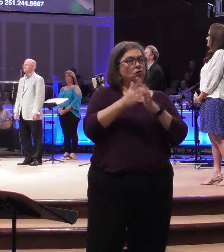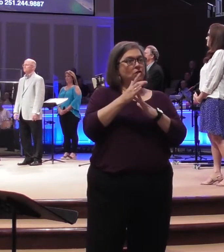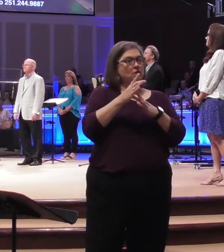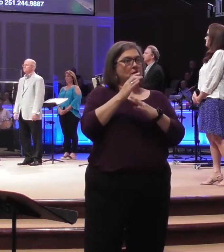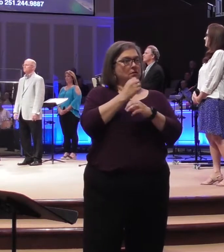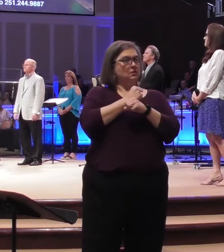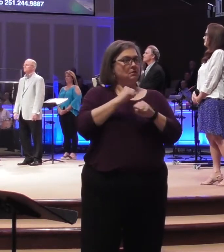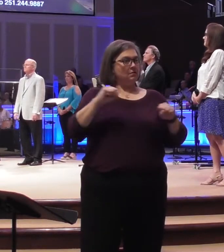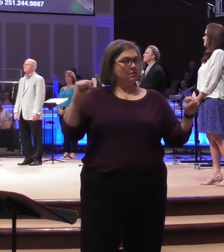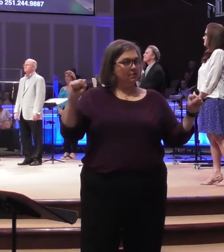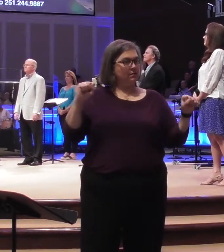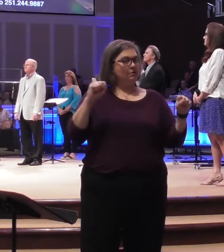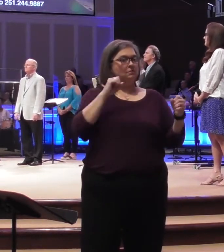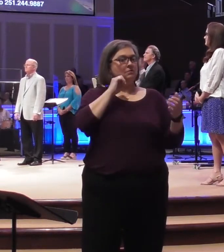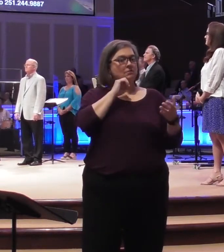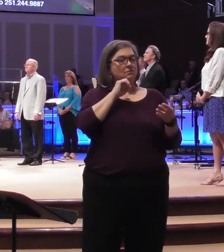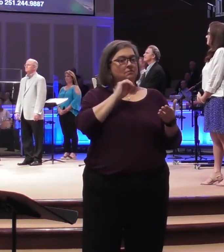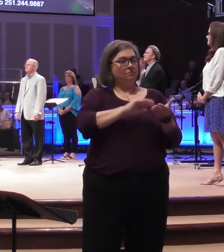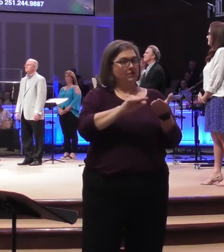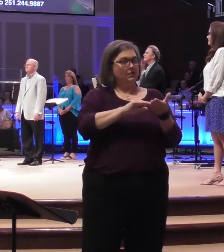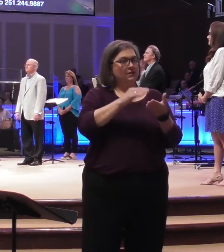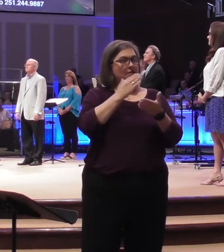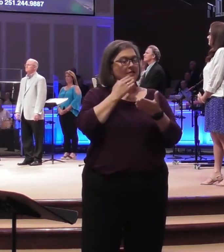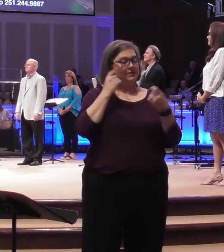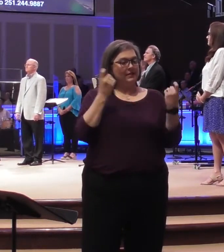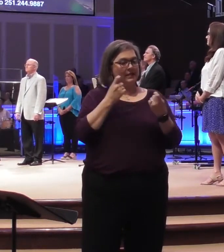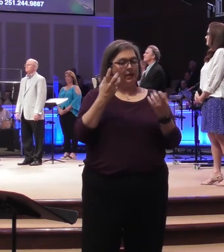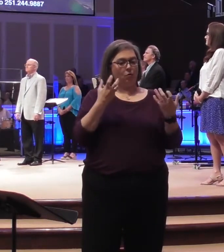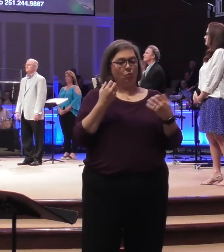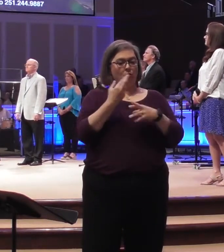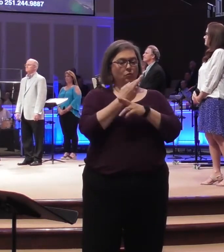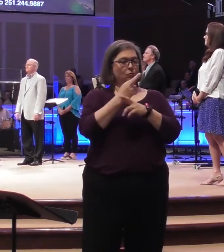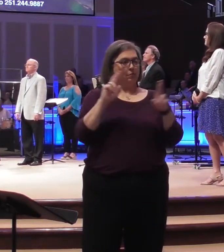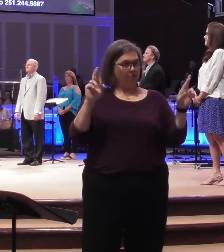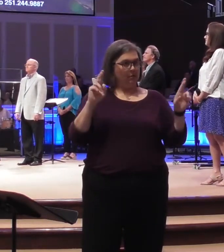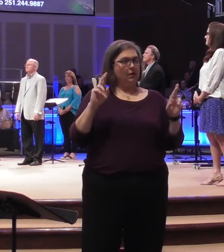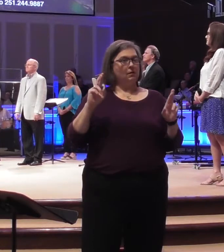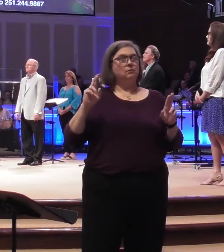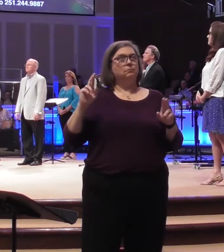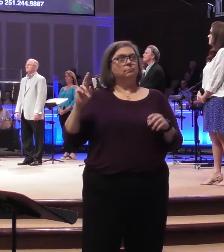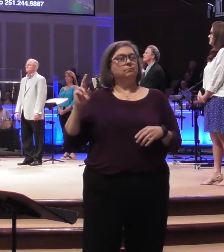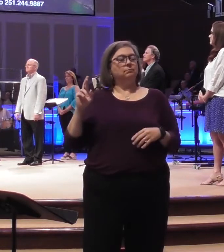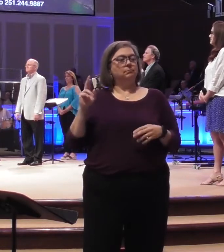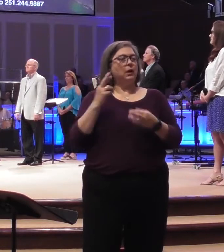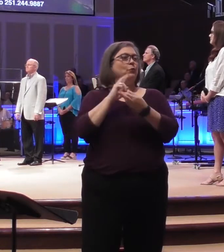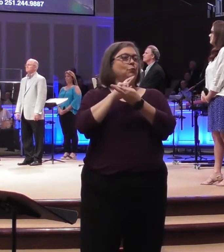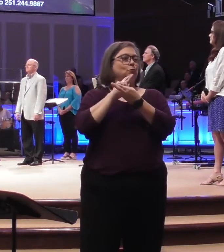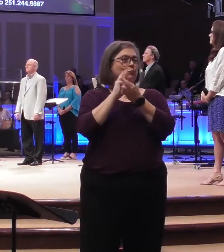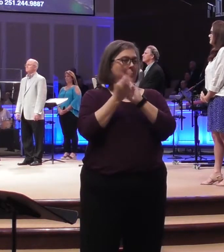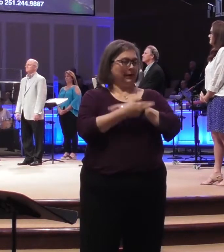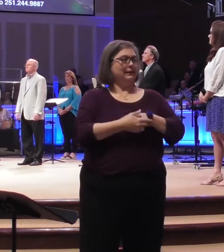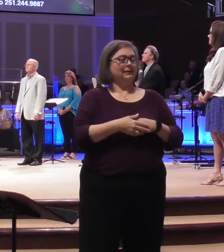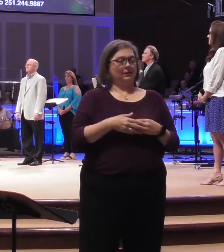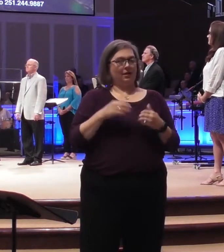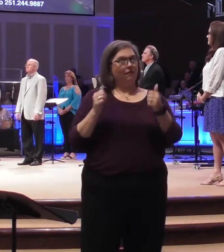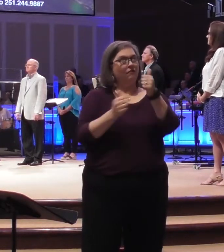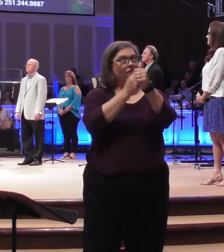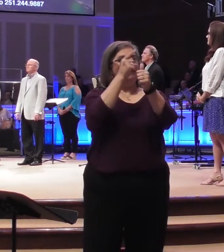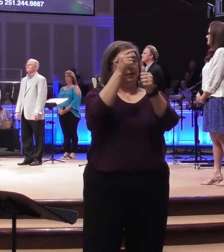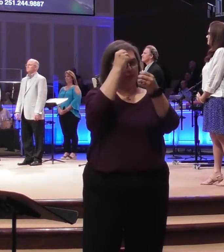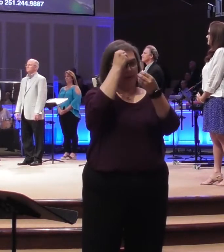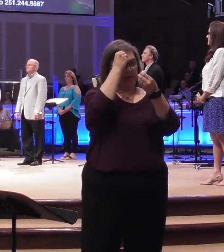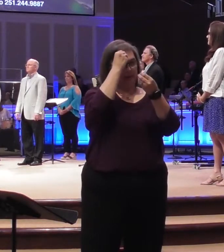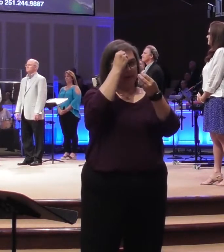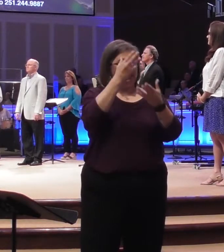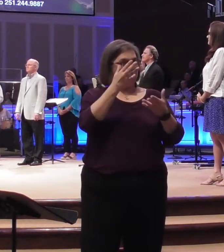sins forgiven and you want to repent and turn to him and follow him in baptism, well, there's no better day than today. So we encourage you to